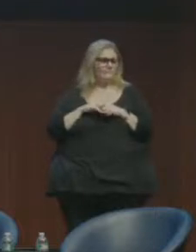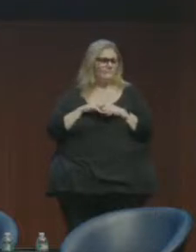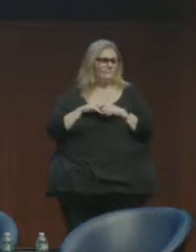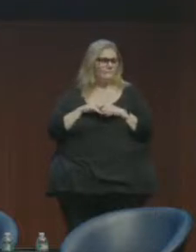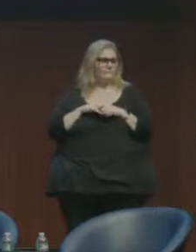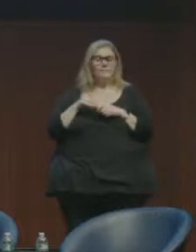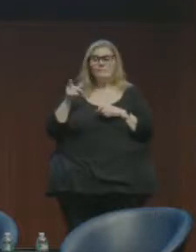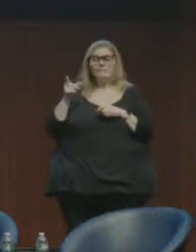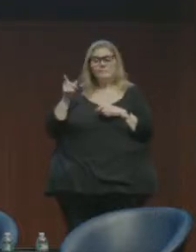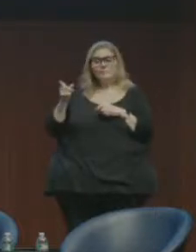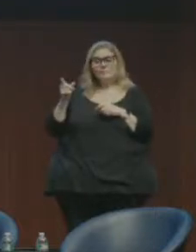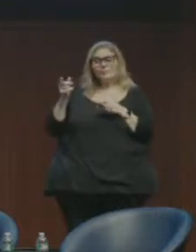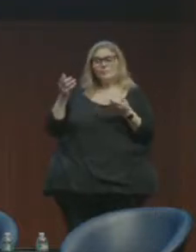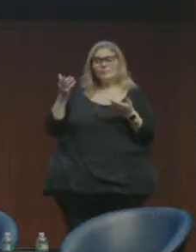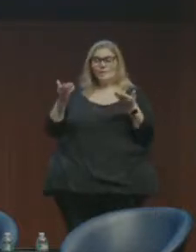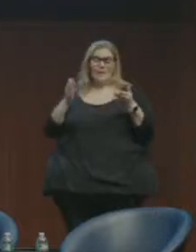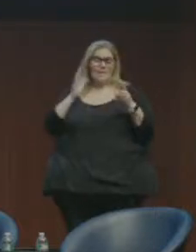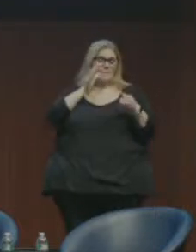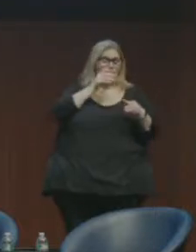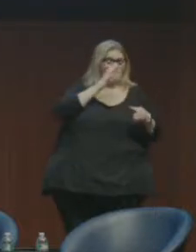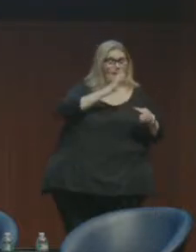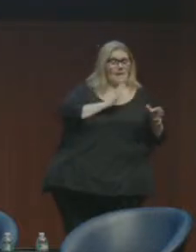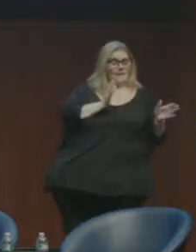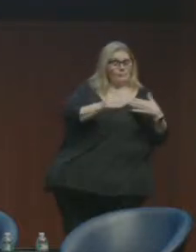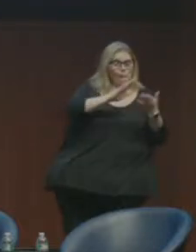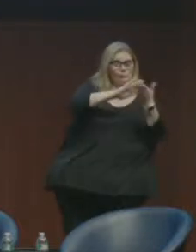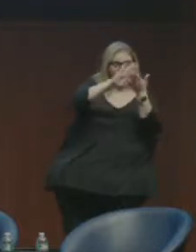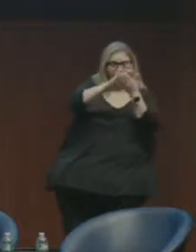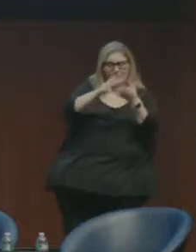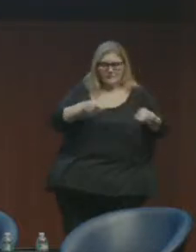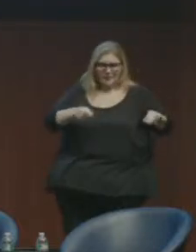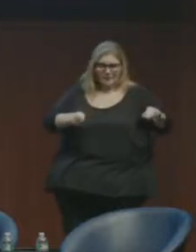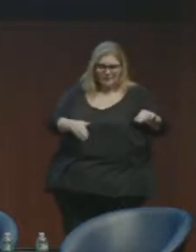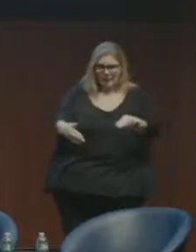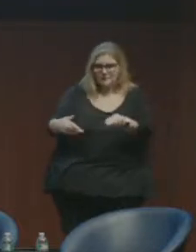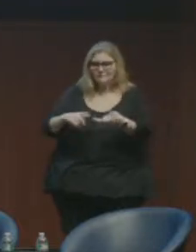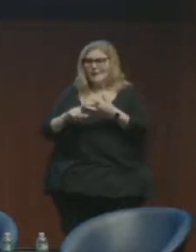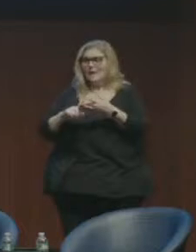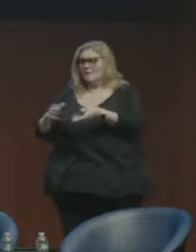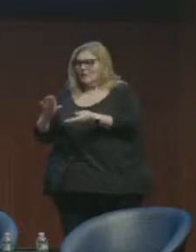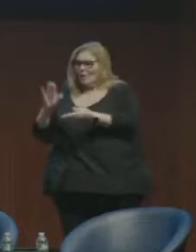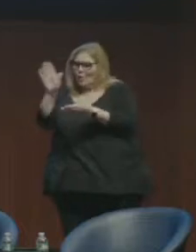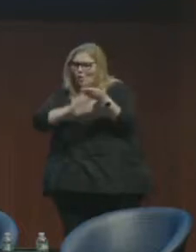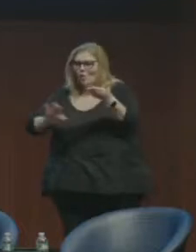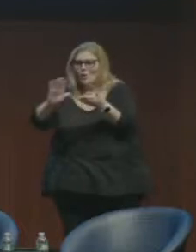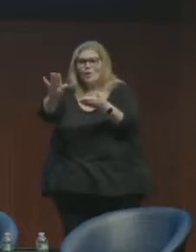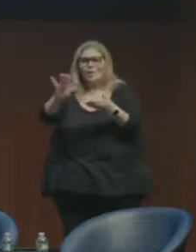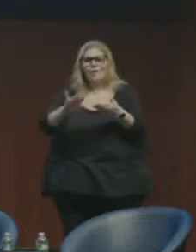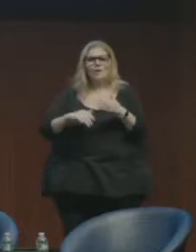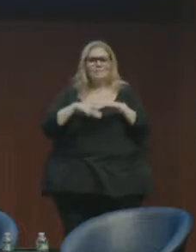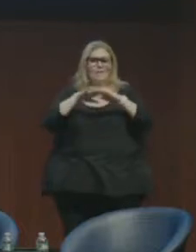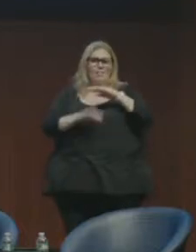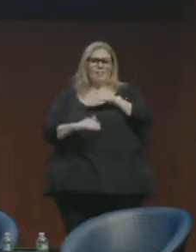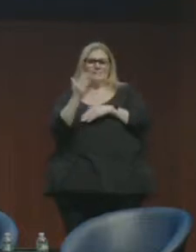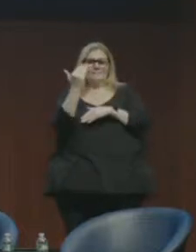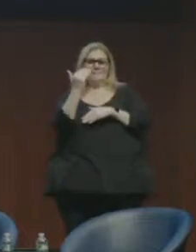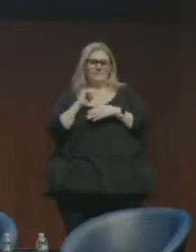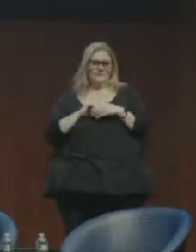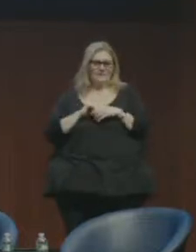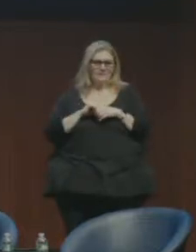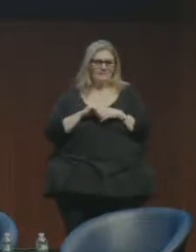She balanced madam's room, dustpan, dust cloth, less than 50